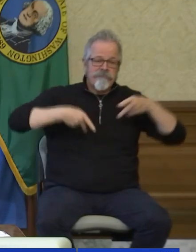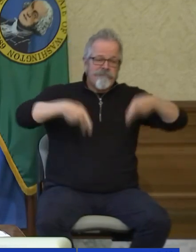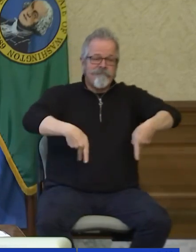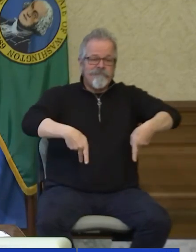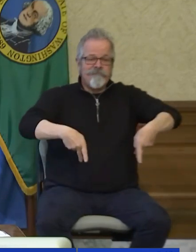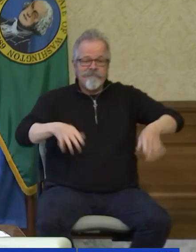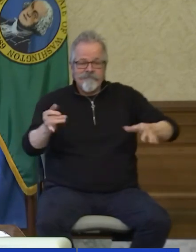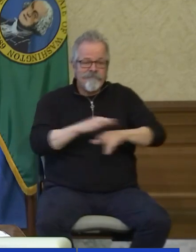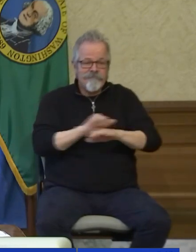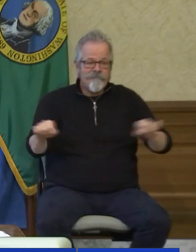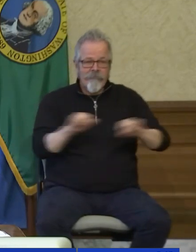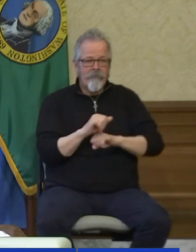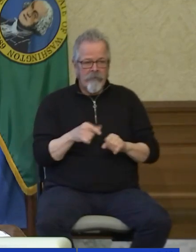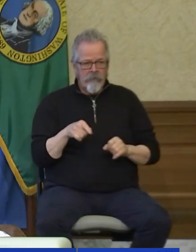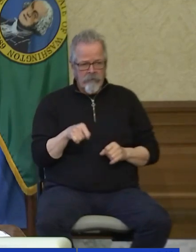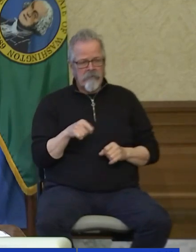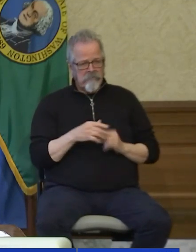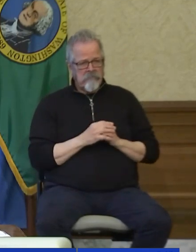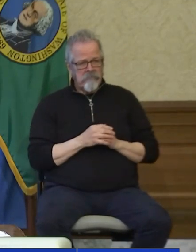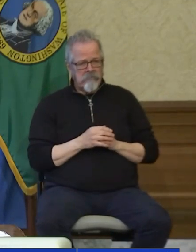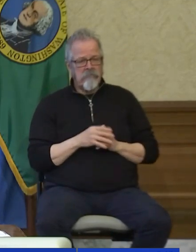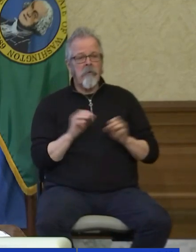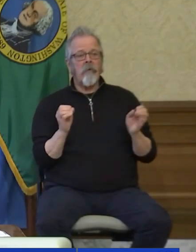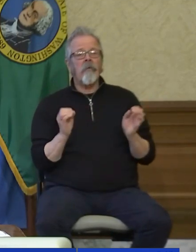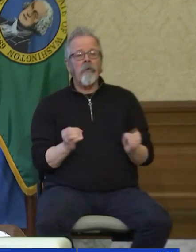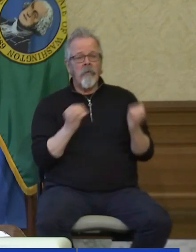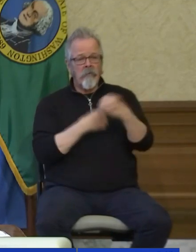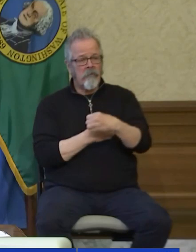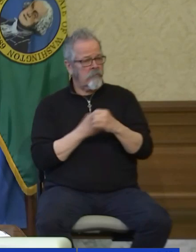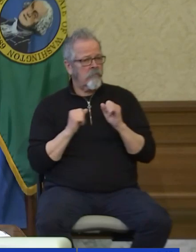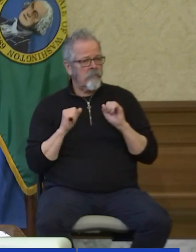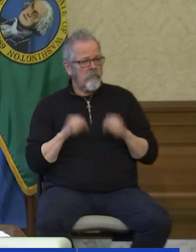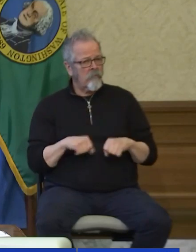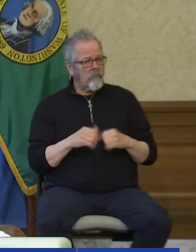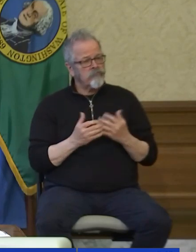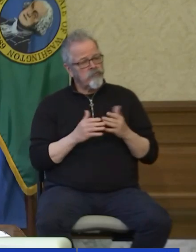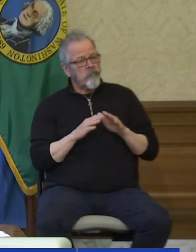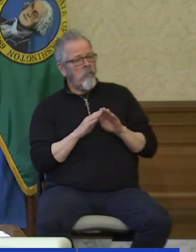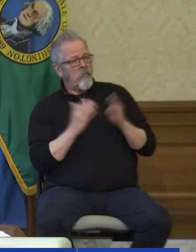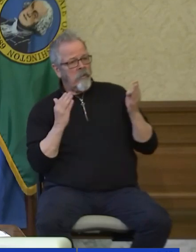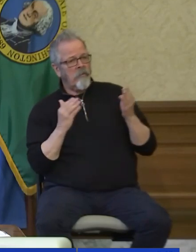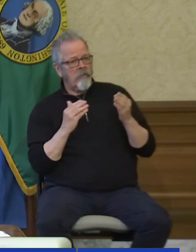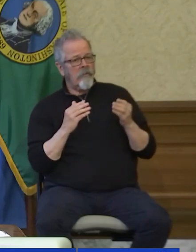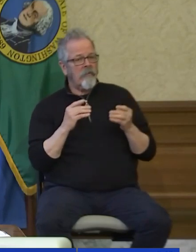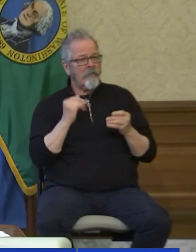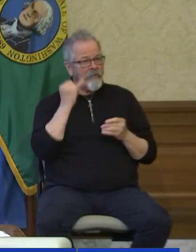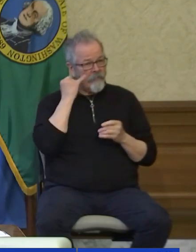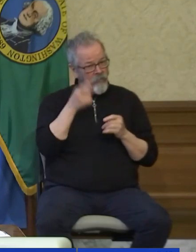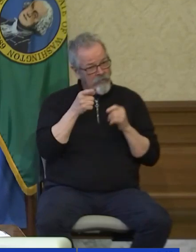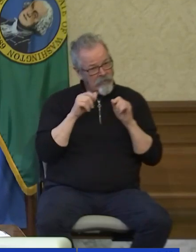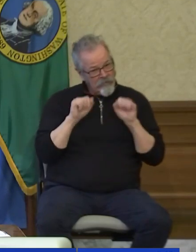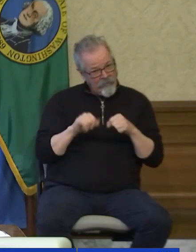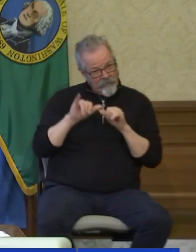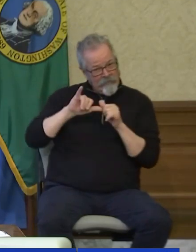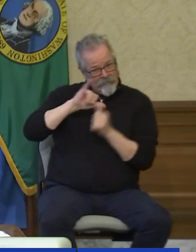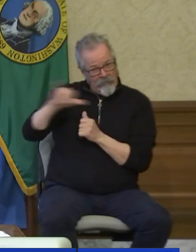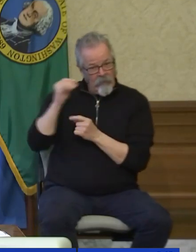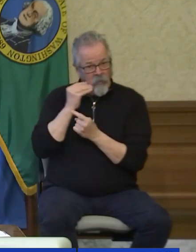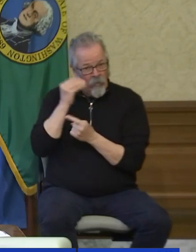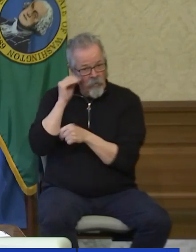we will work with industries and business leaders and working people to make sure we do this in a smart, safe, and healthy